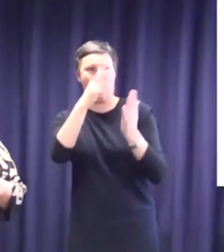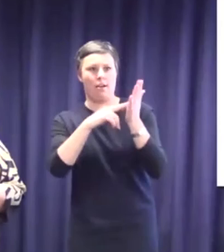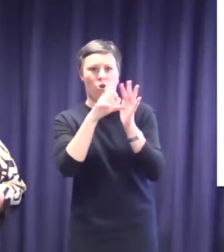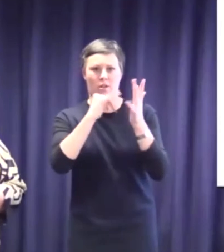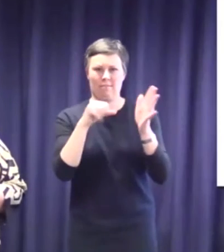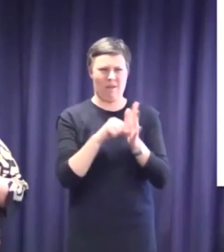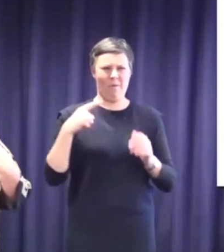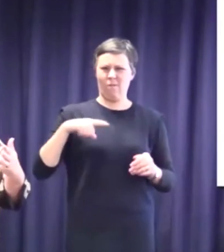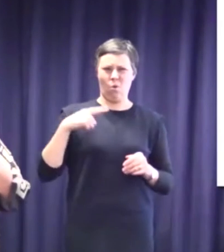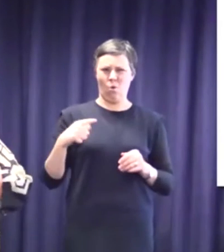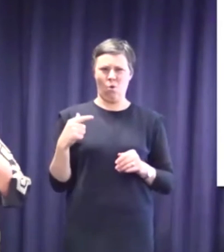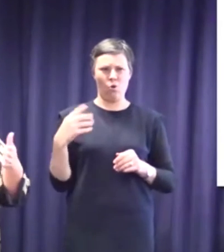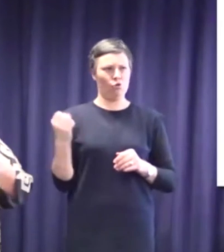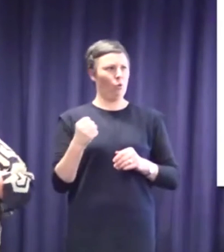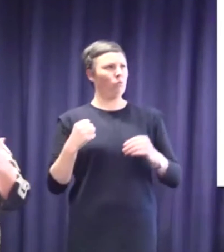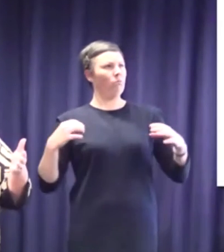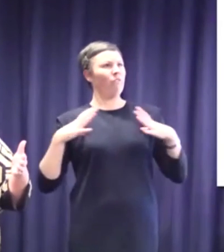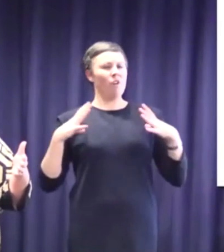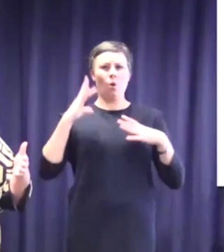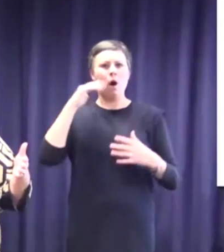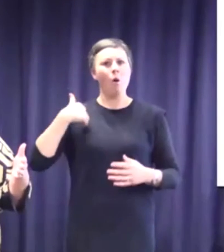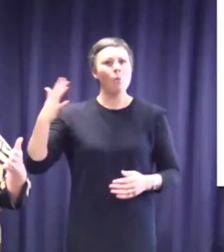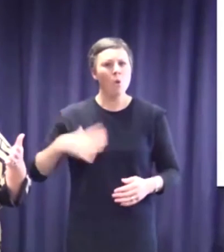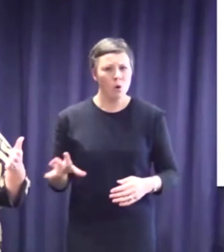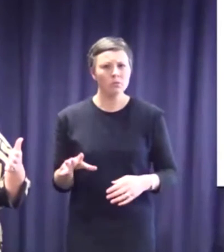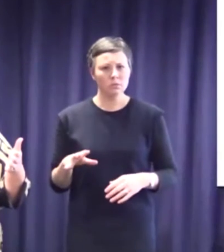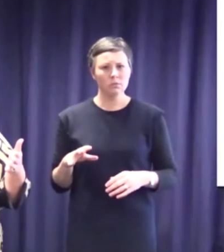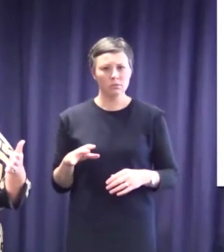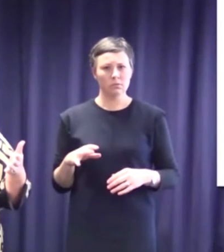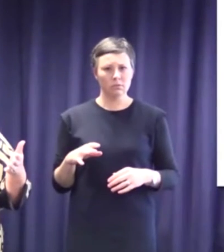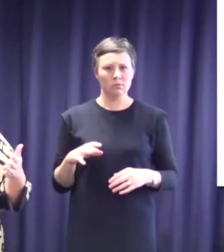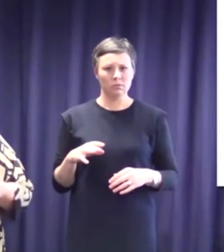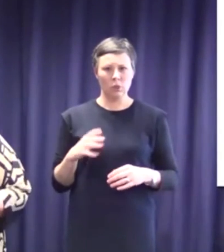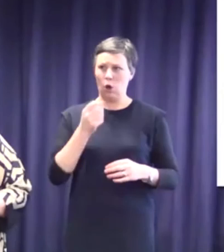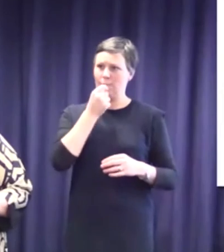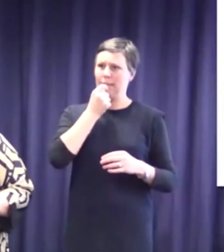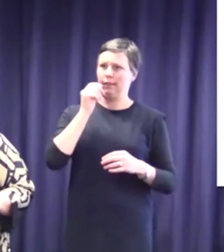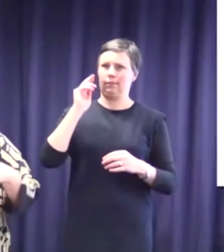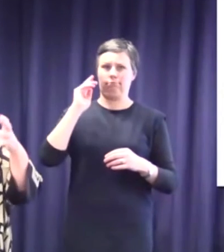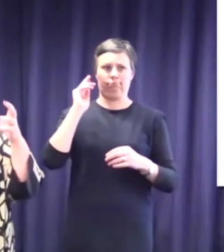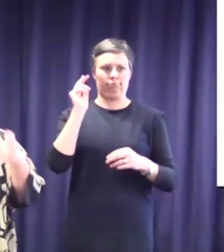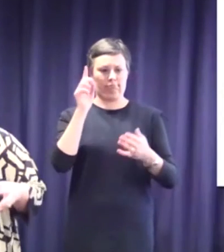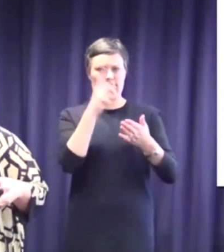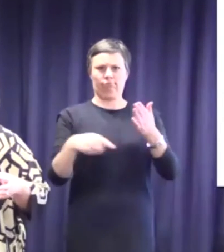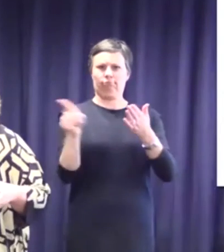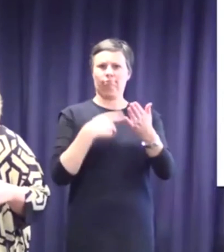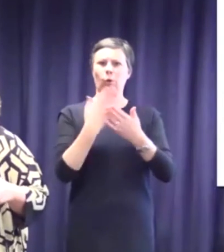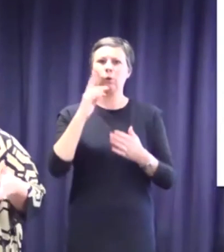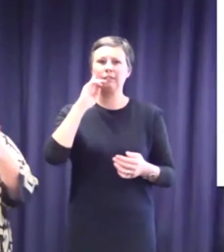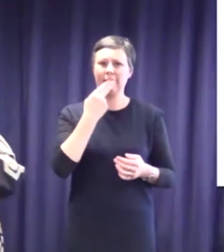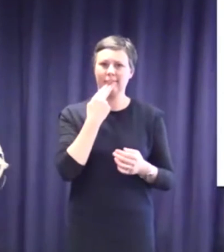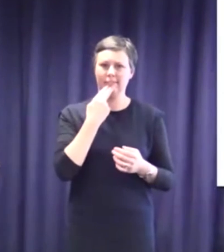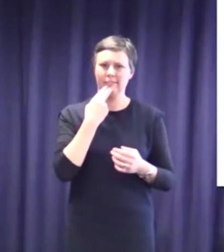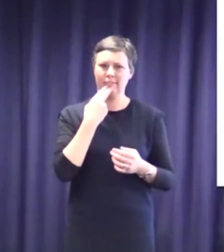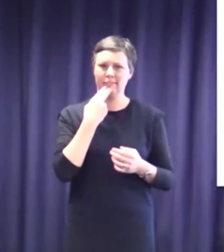us, we are saying this is a potentially discriminatory to the deaf community, and that NABS